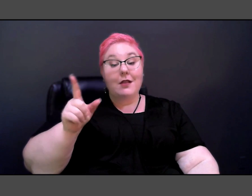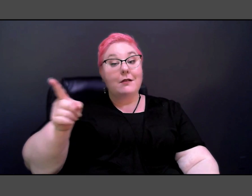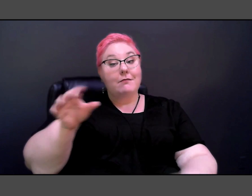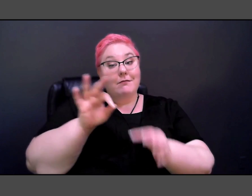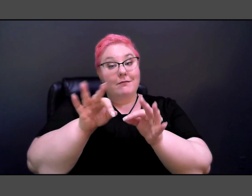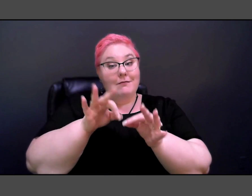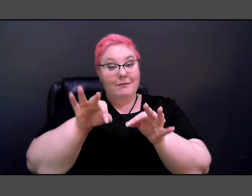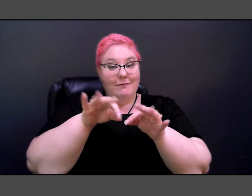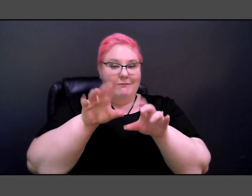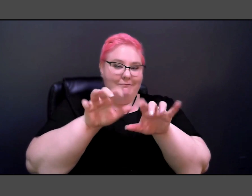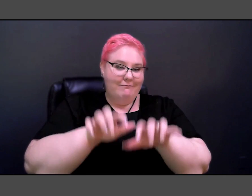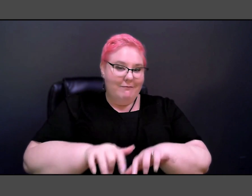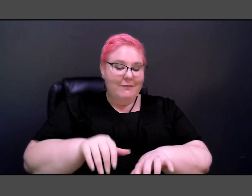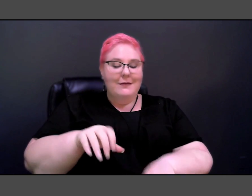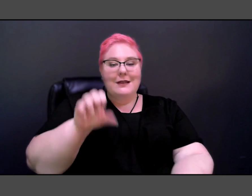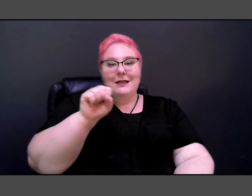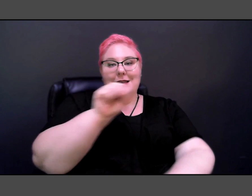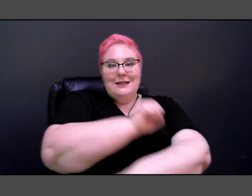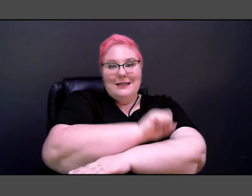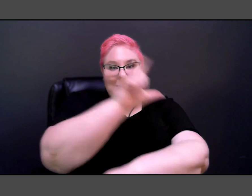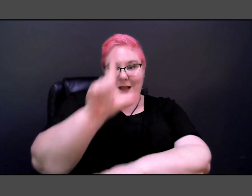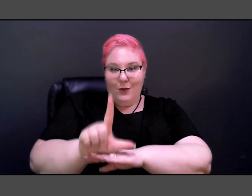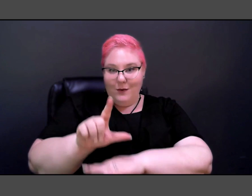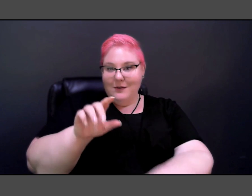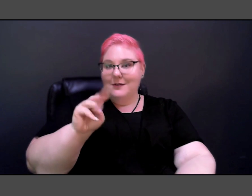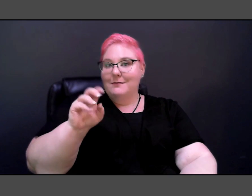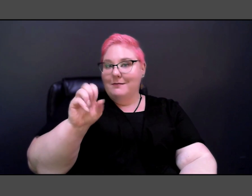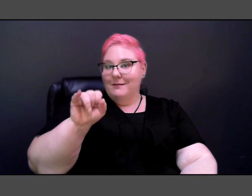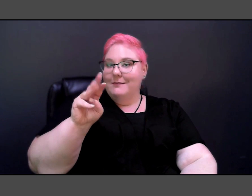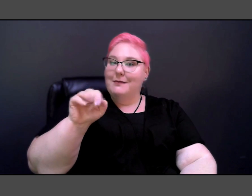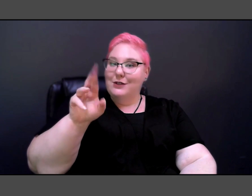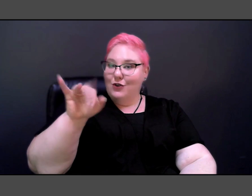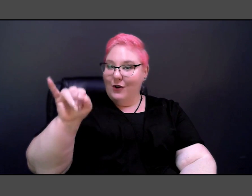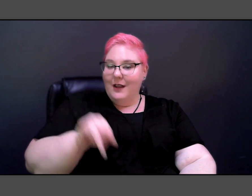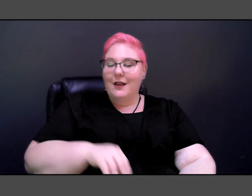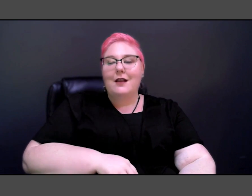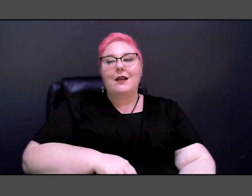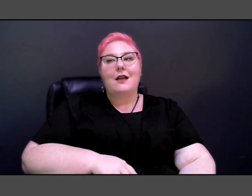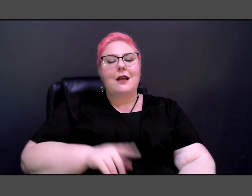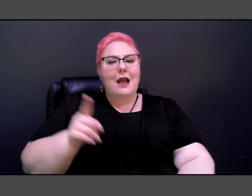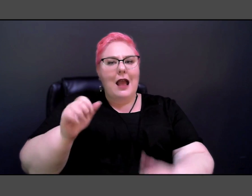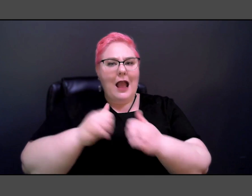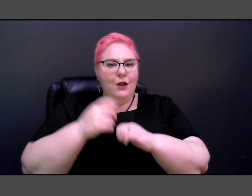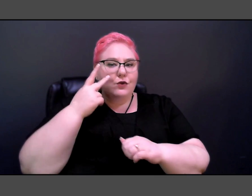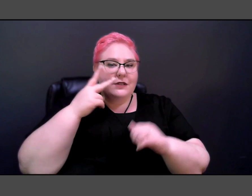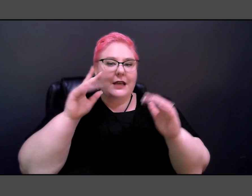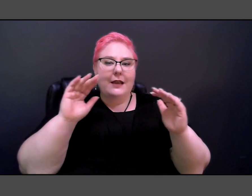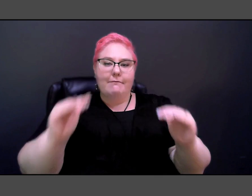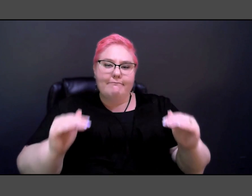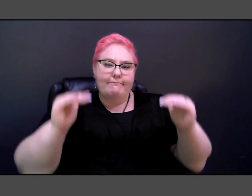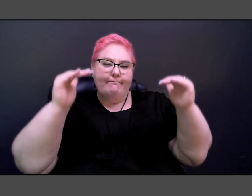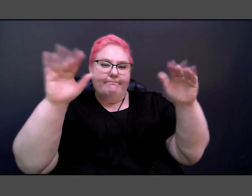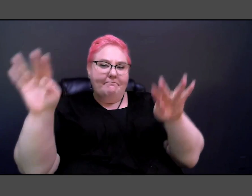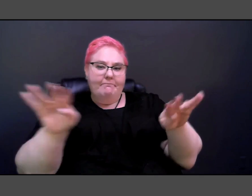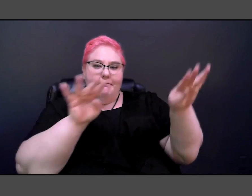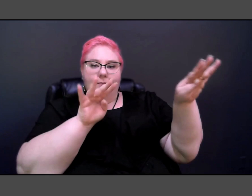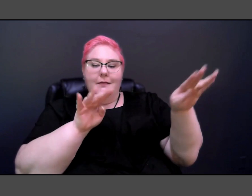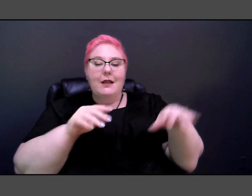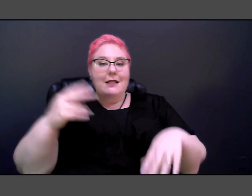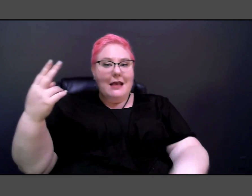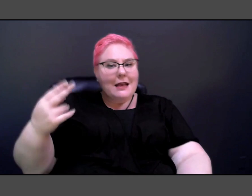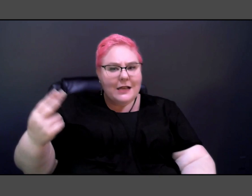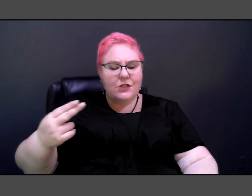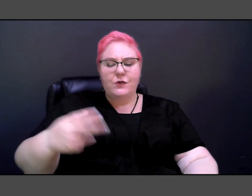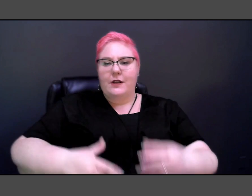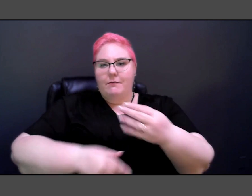Missouri. And she asks, how do you foresee elevating the story of the history and contributions of women and girls